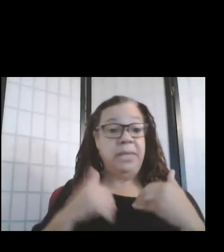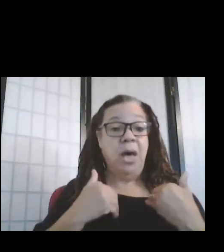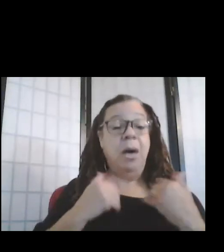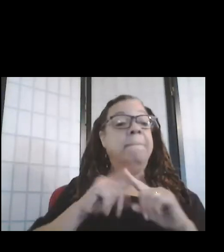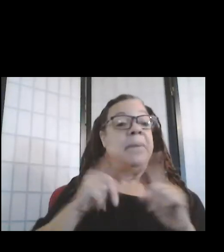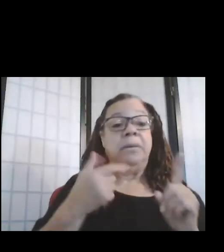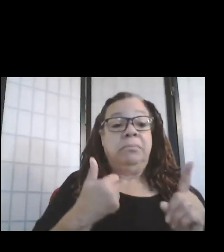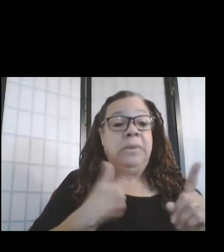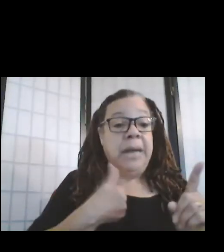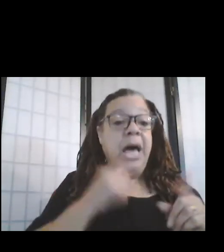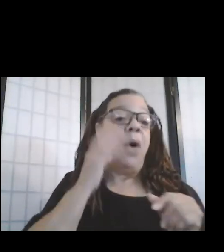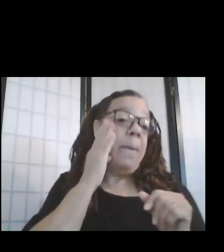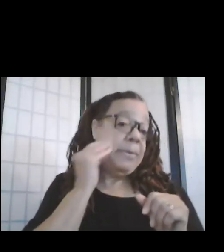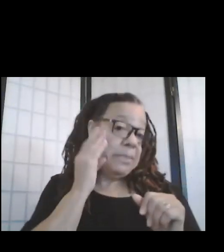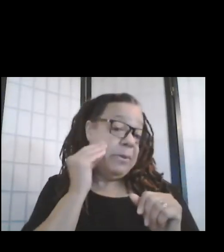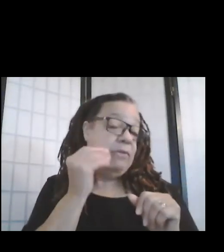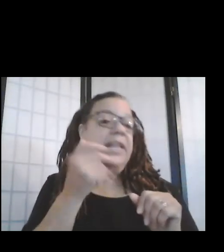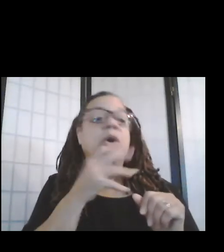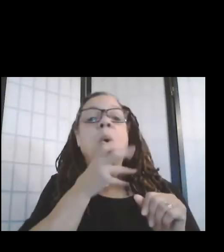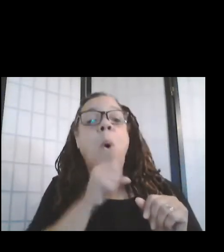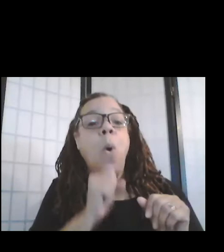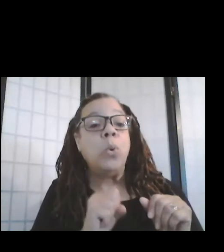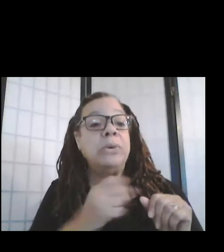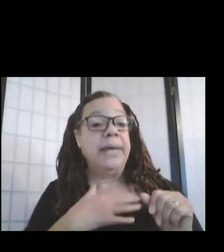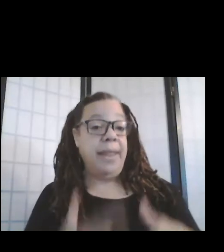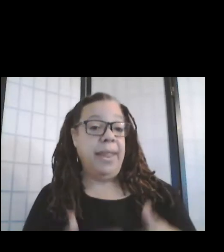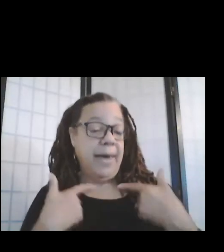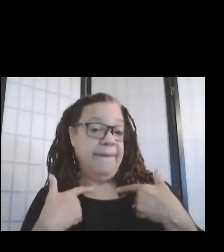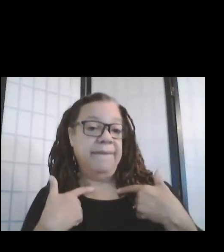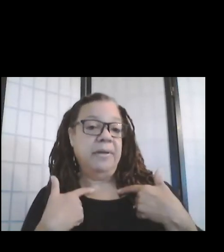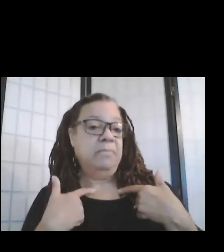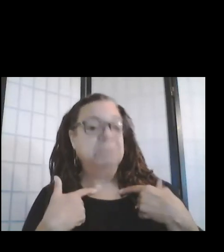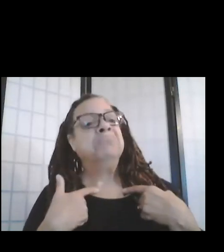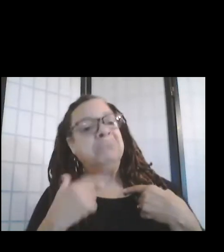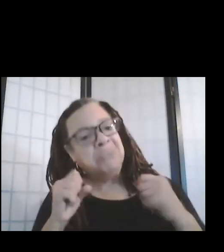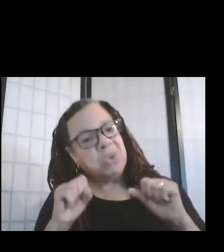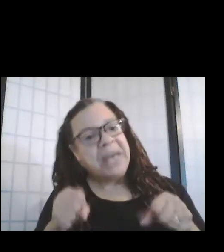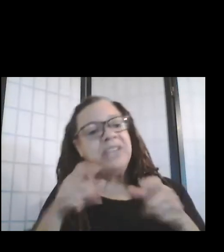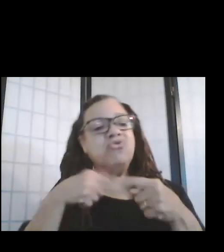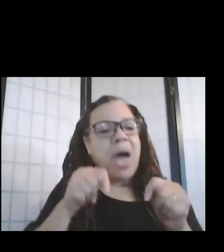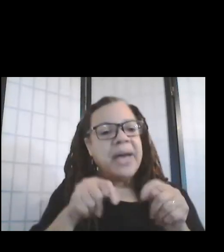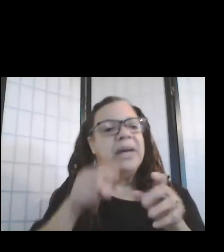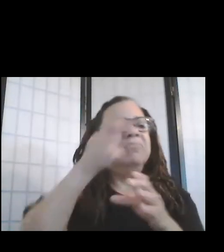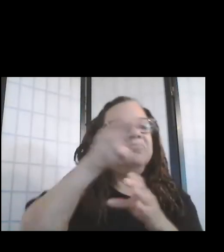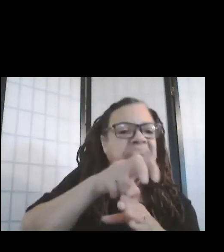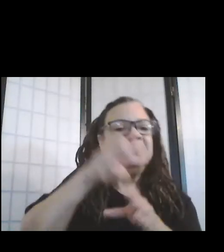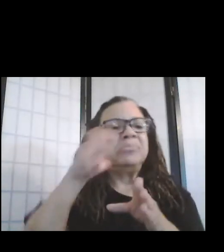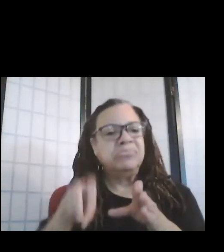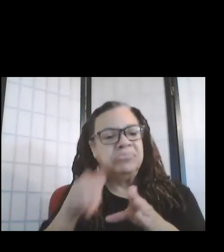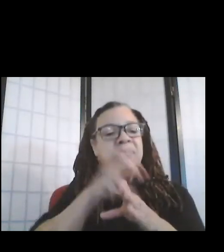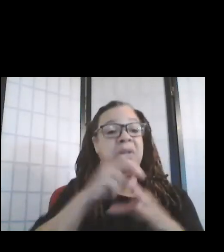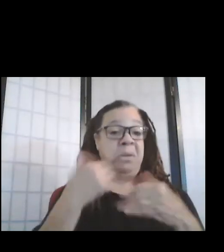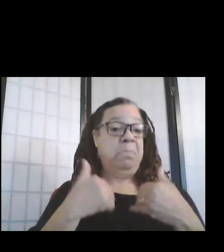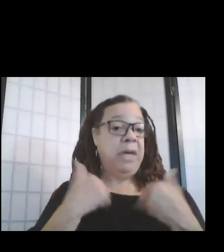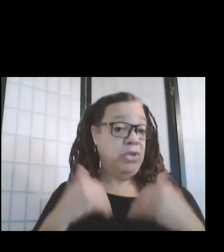and now I'm experiencing what it's like to be old in life. So I can own writing about youth and